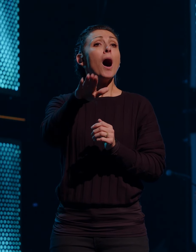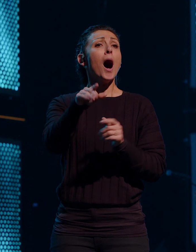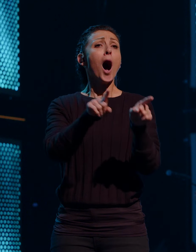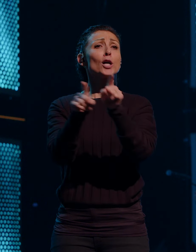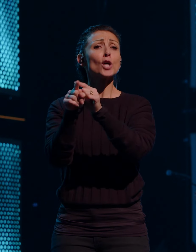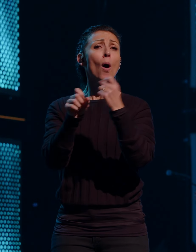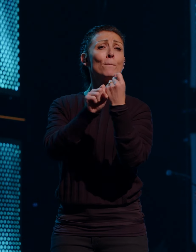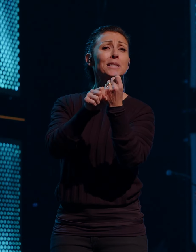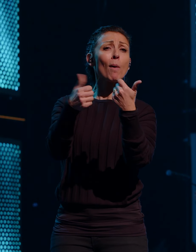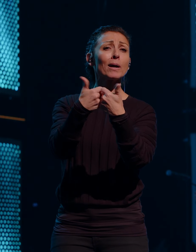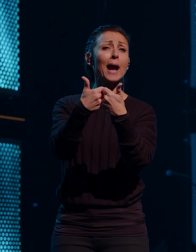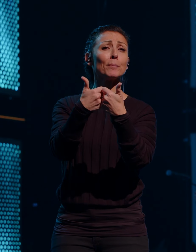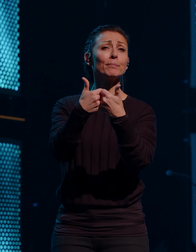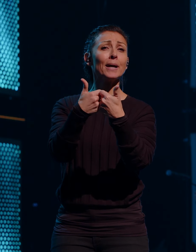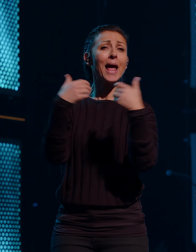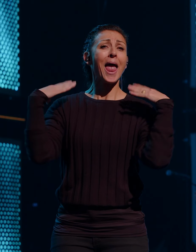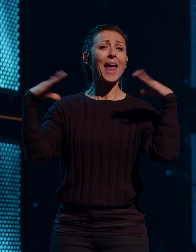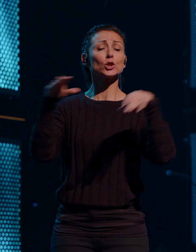I don't think it's going to be worth it.